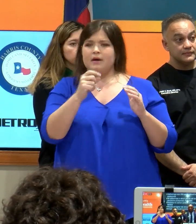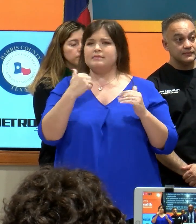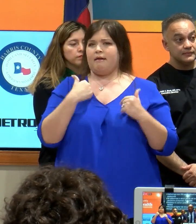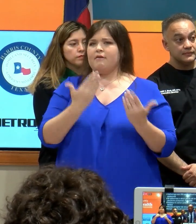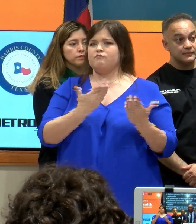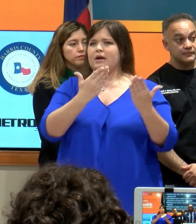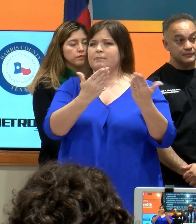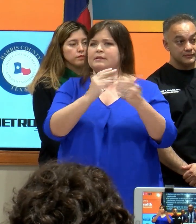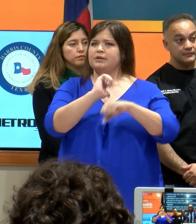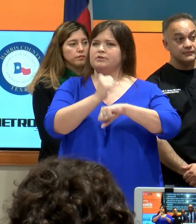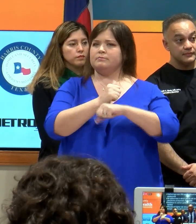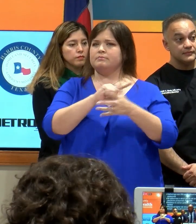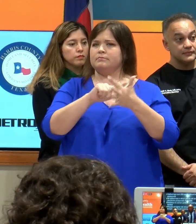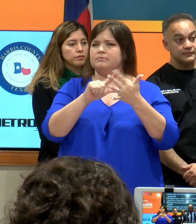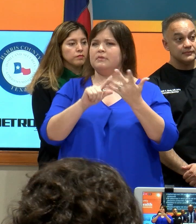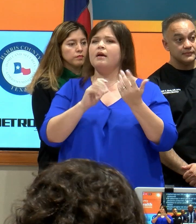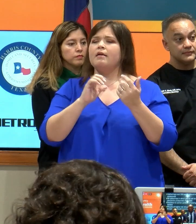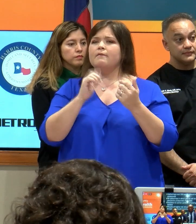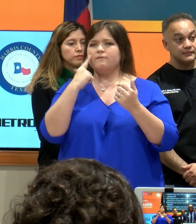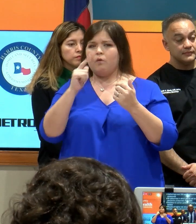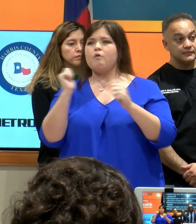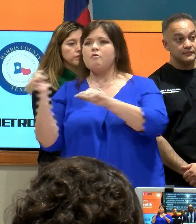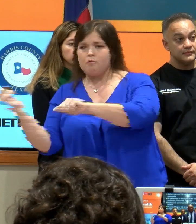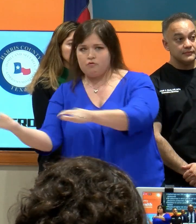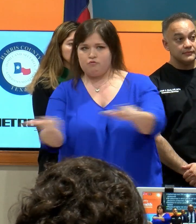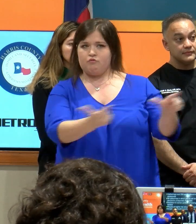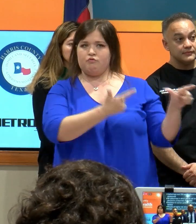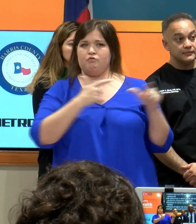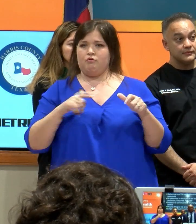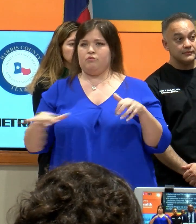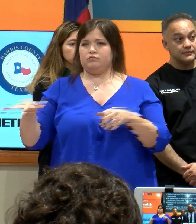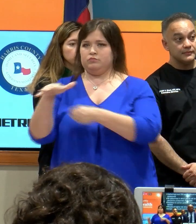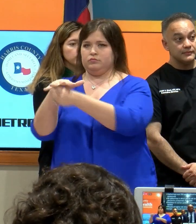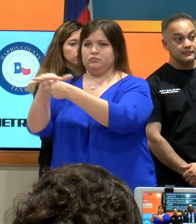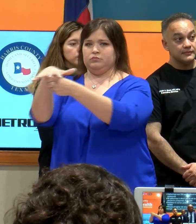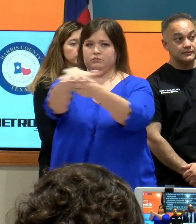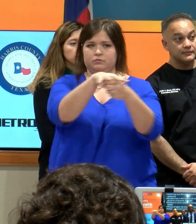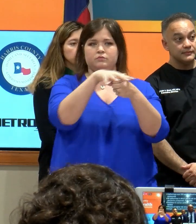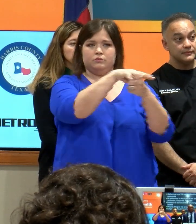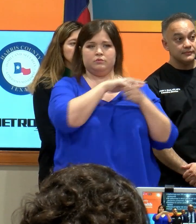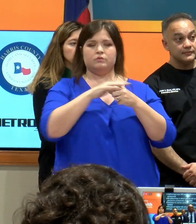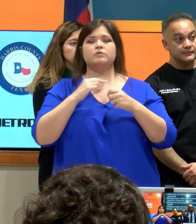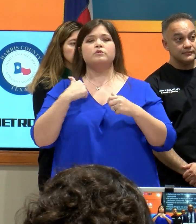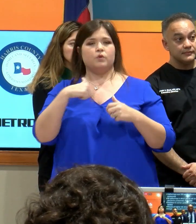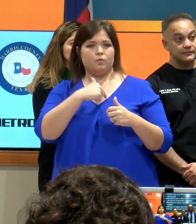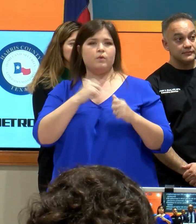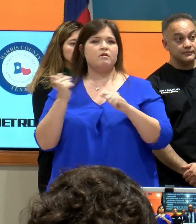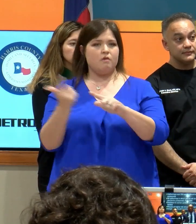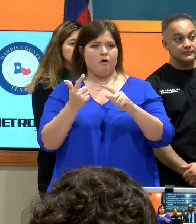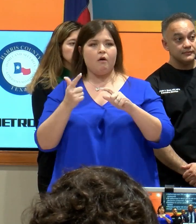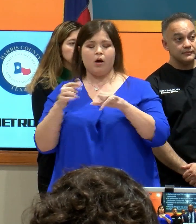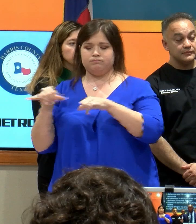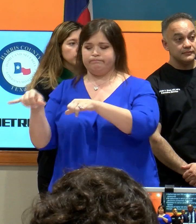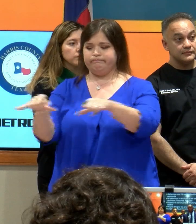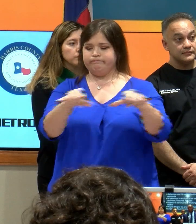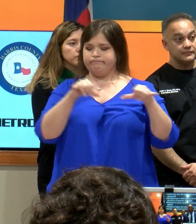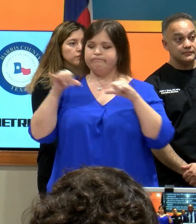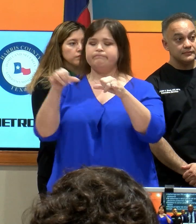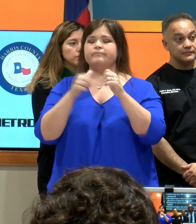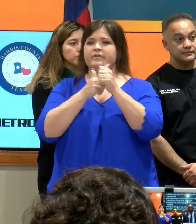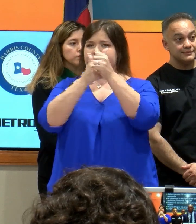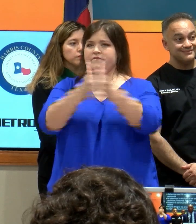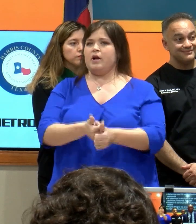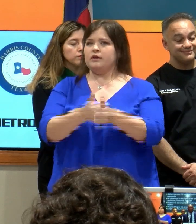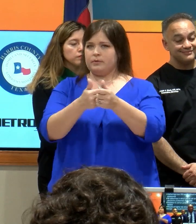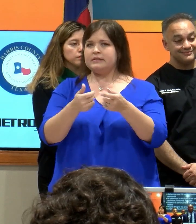cover our entire region. And so that we're pretty much all operating off of this, from the same hymnal book, if you allow